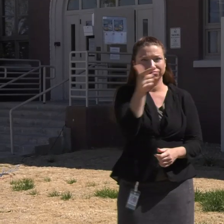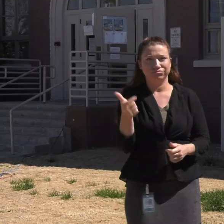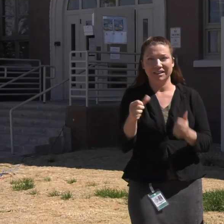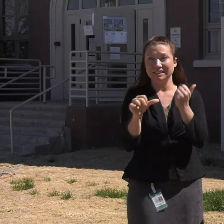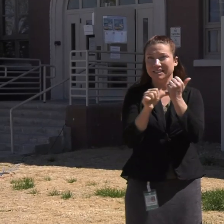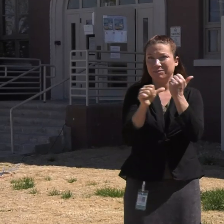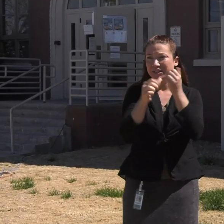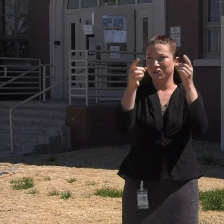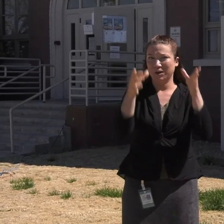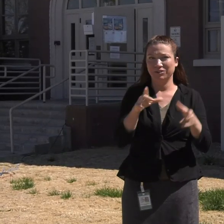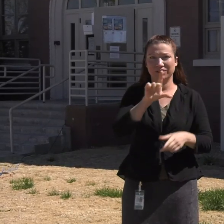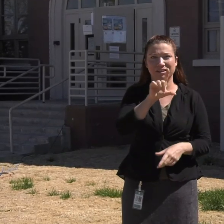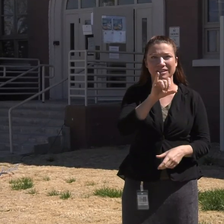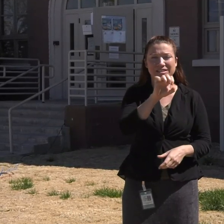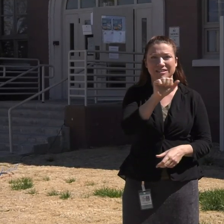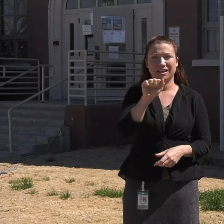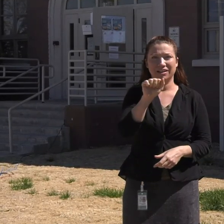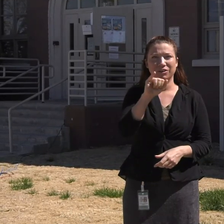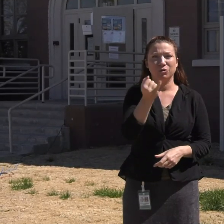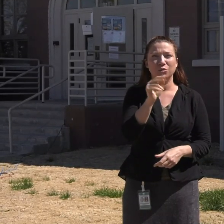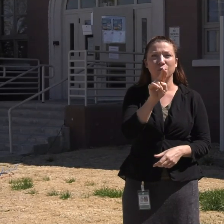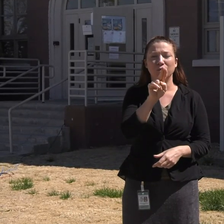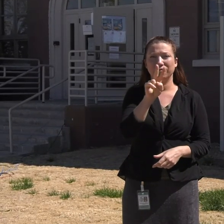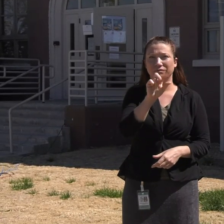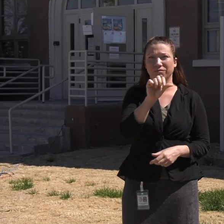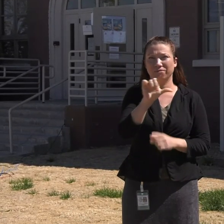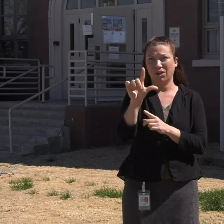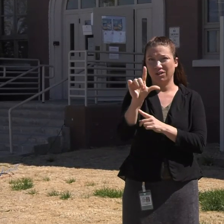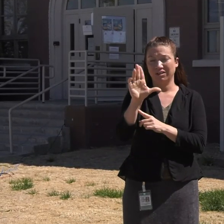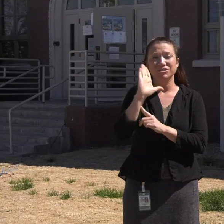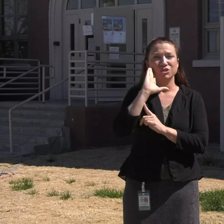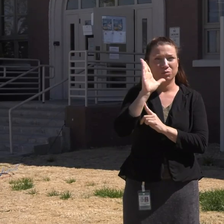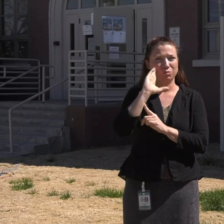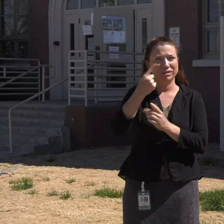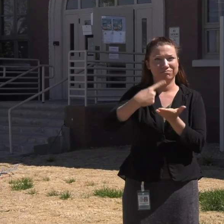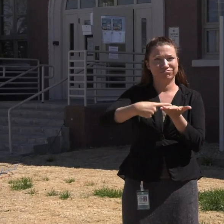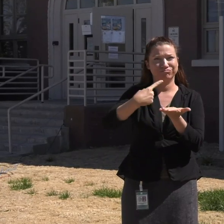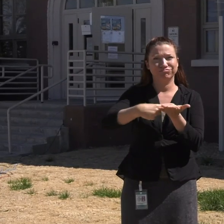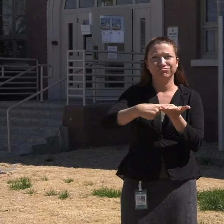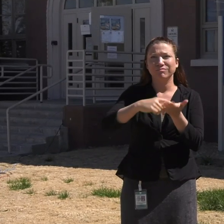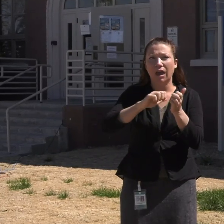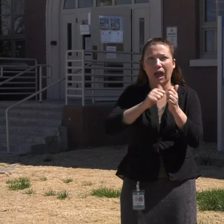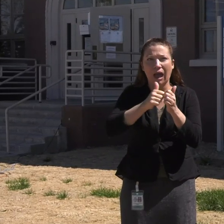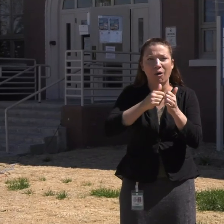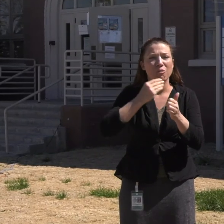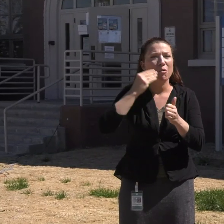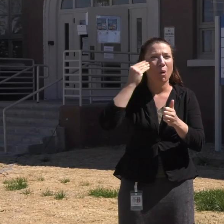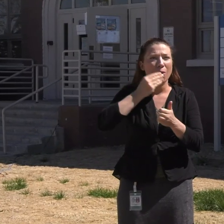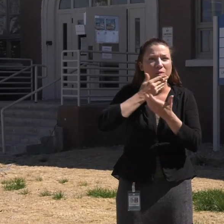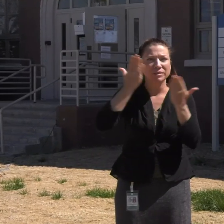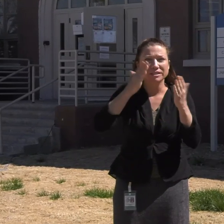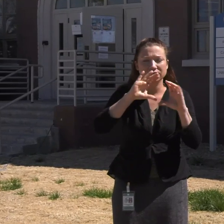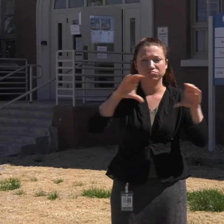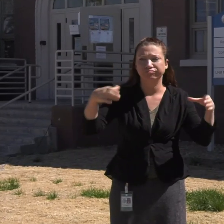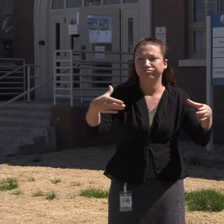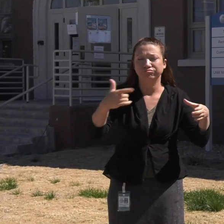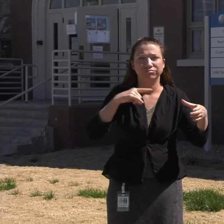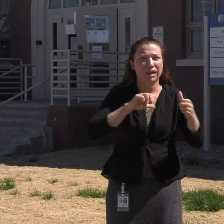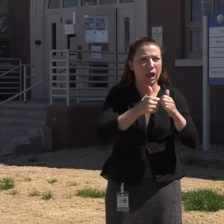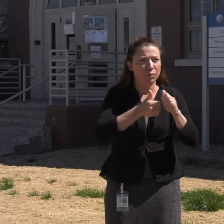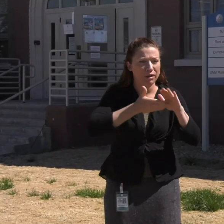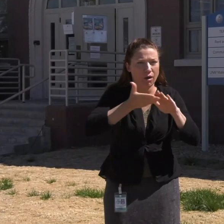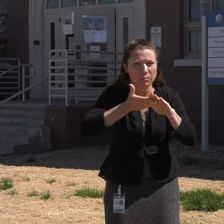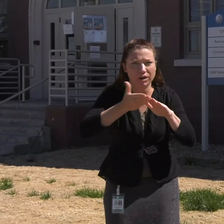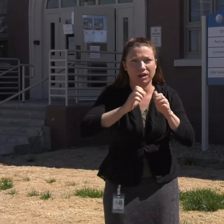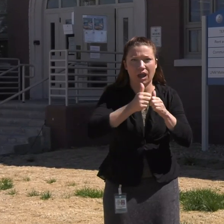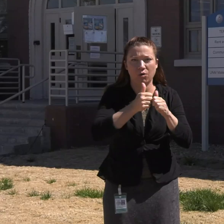Lisa Huval. And she's going to talk about what is operating right now and how we're dealing with homelessness. And also, we have lots of